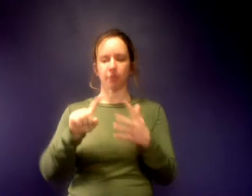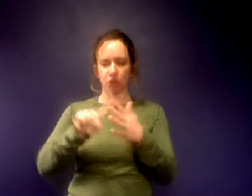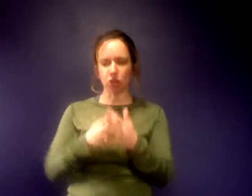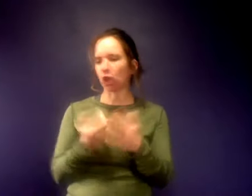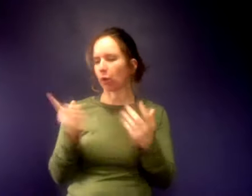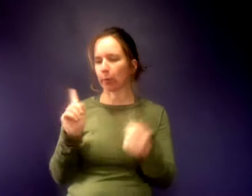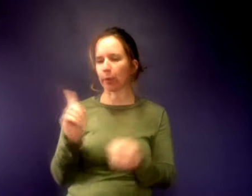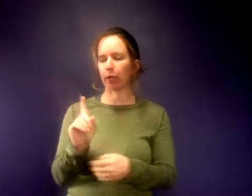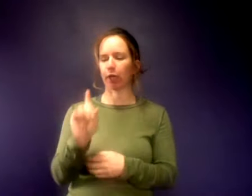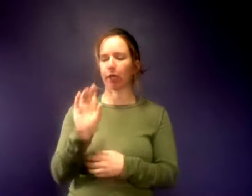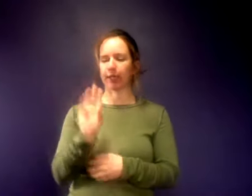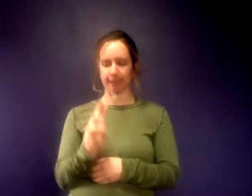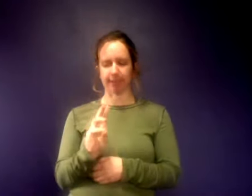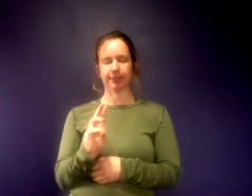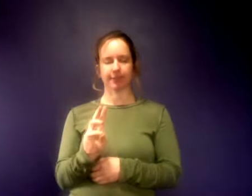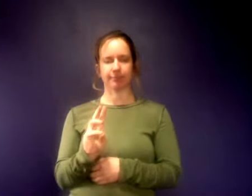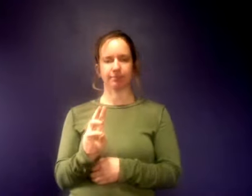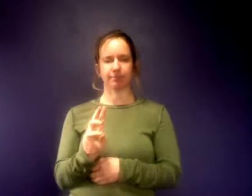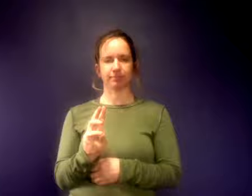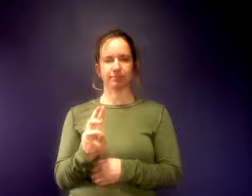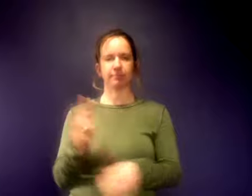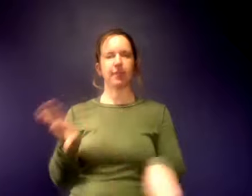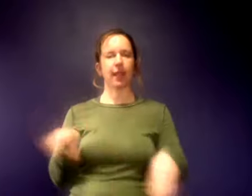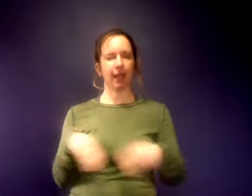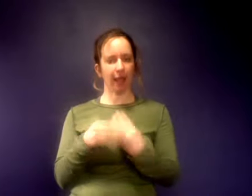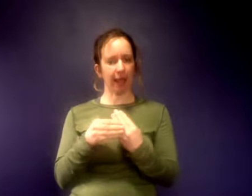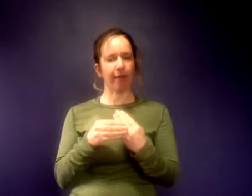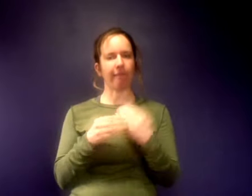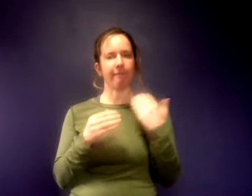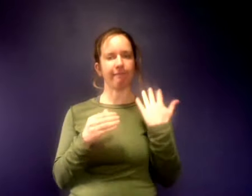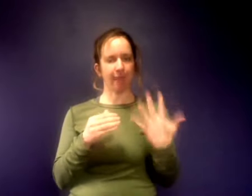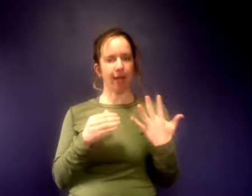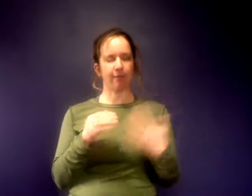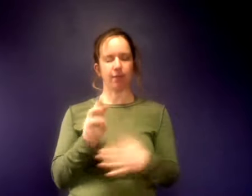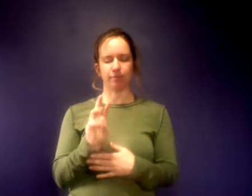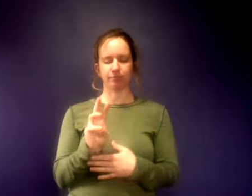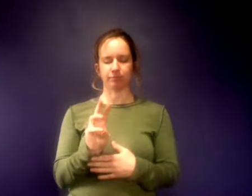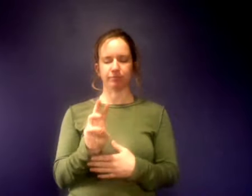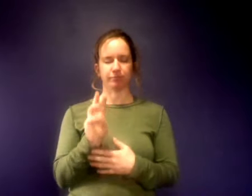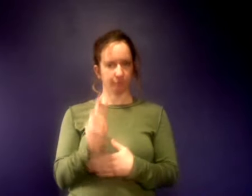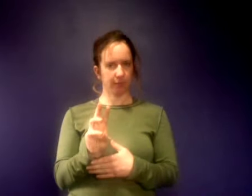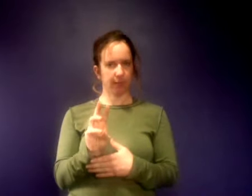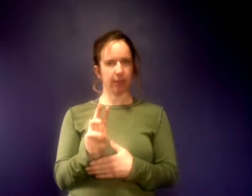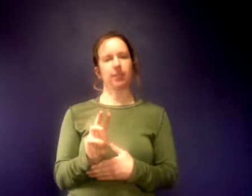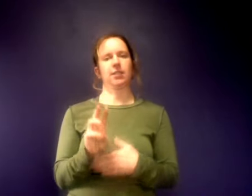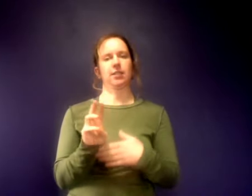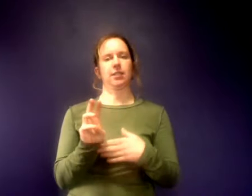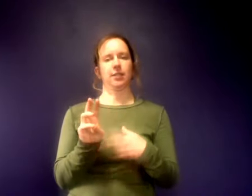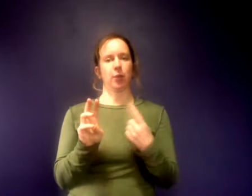start at 6, right? Ignore the yellow for now and add 5 to it. 1, 2,